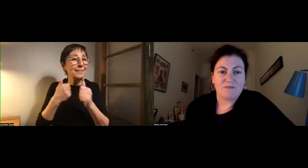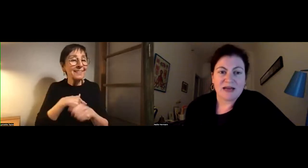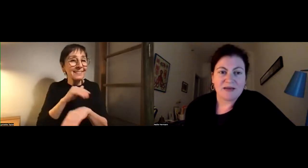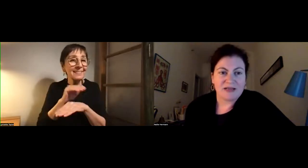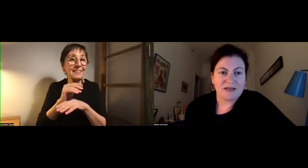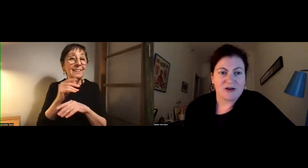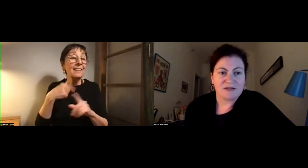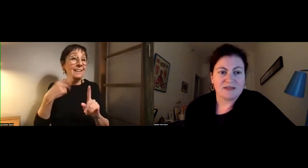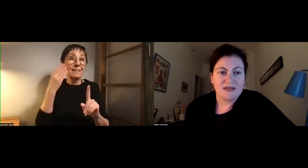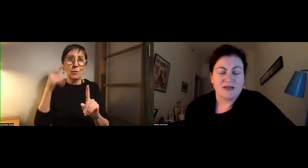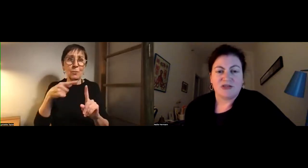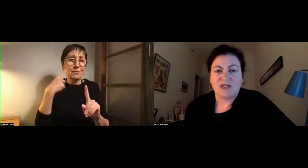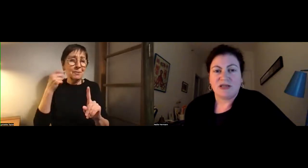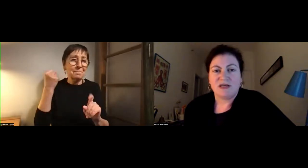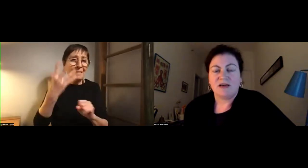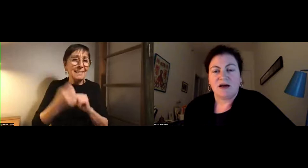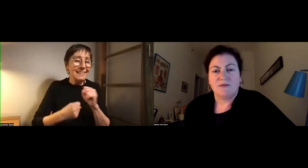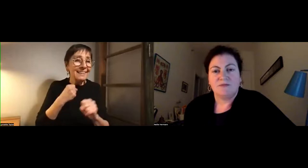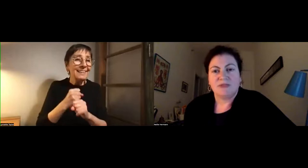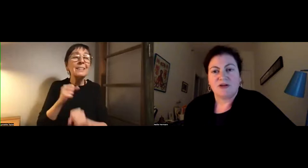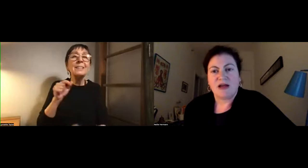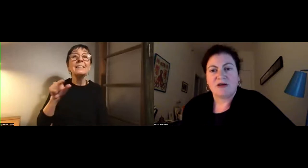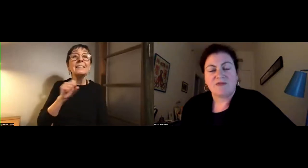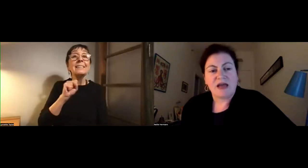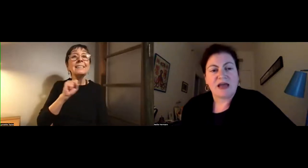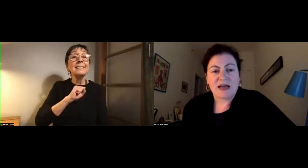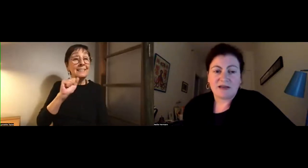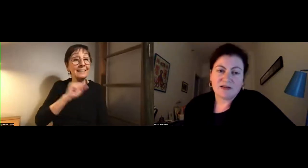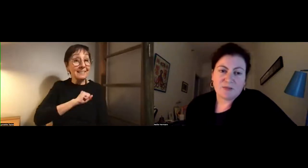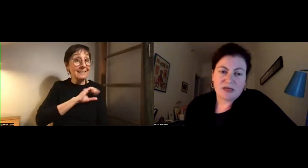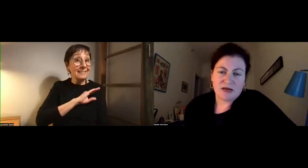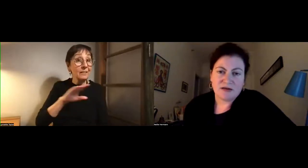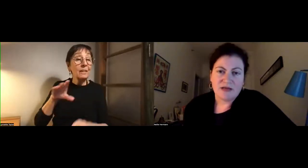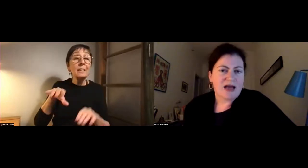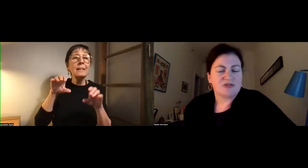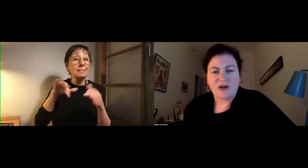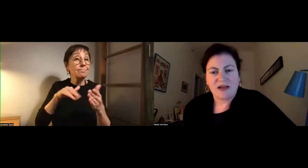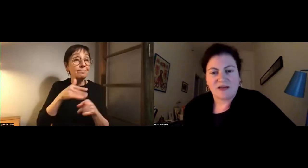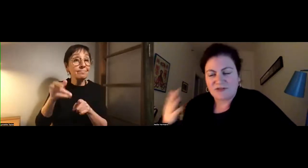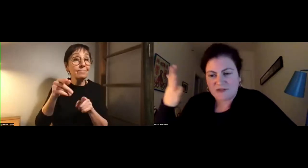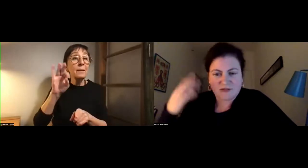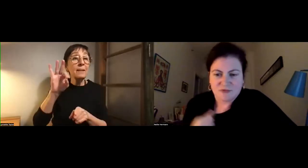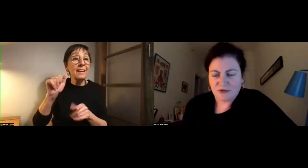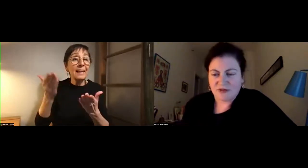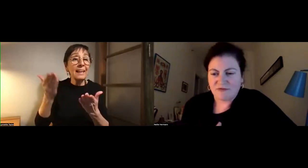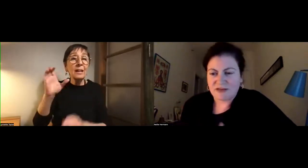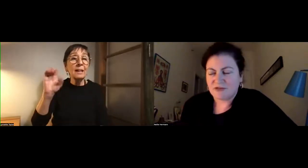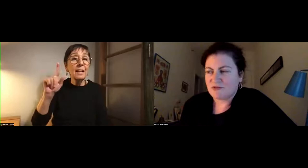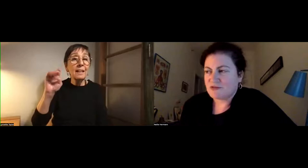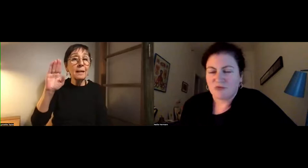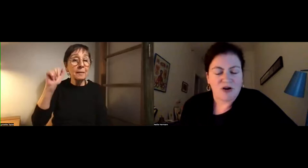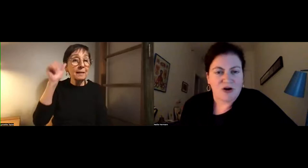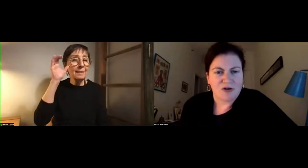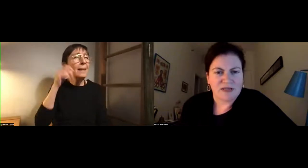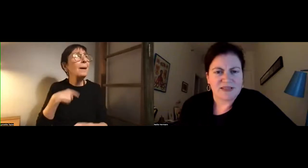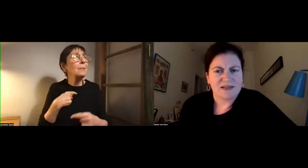back many, many years. She did her MFA at Columbia. I was trying just before the event